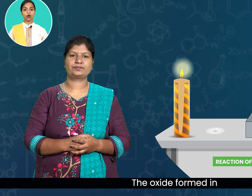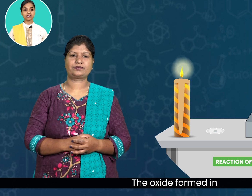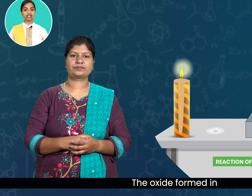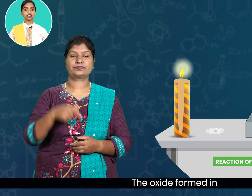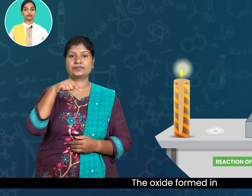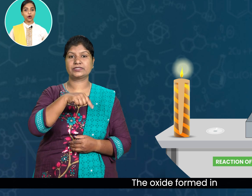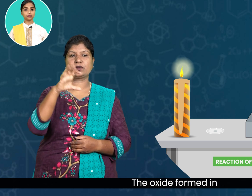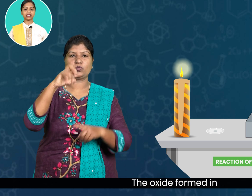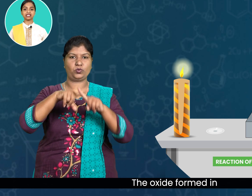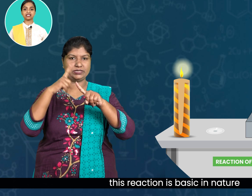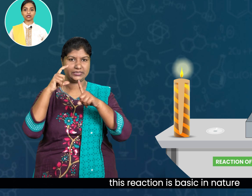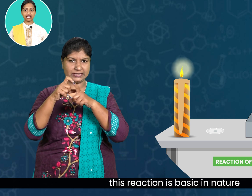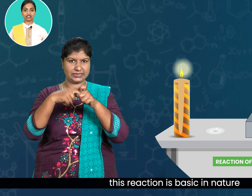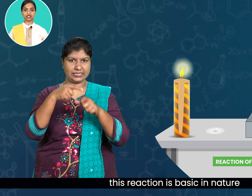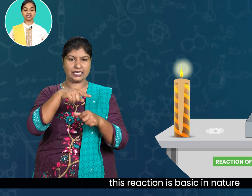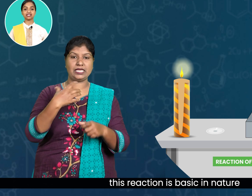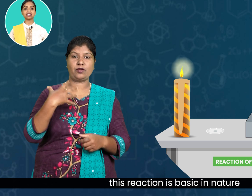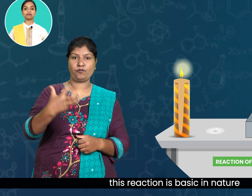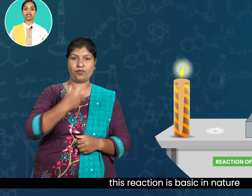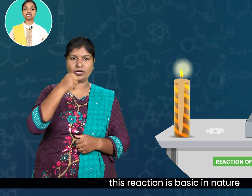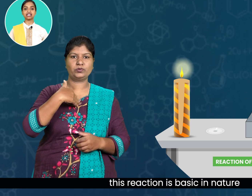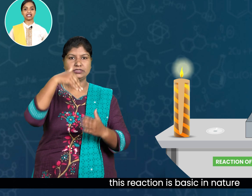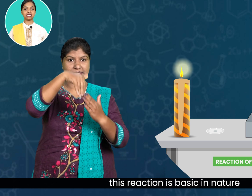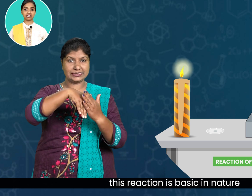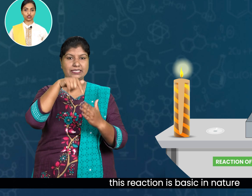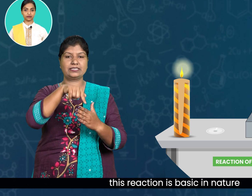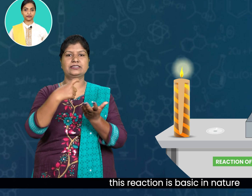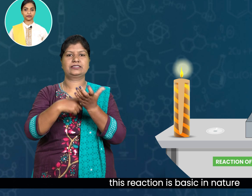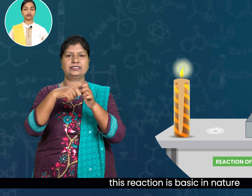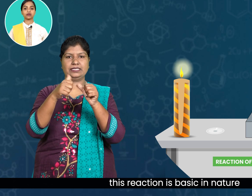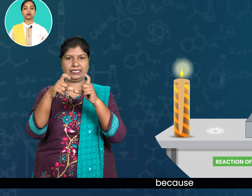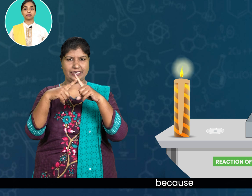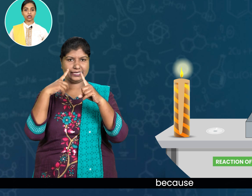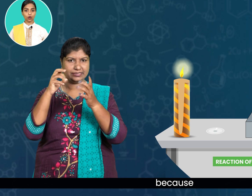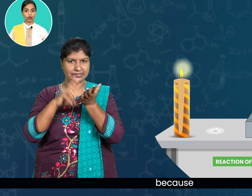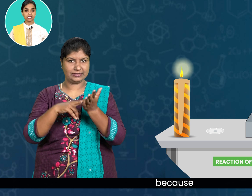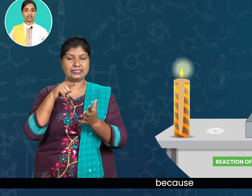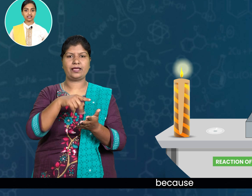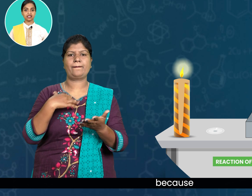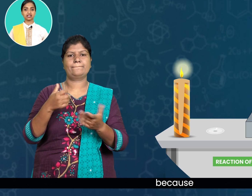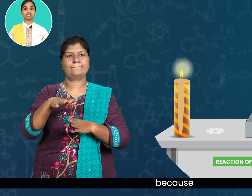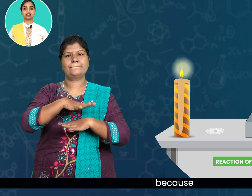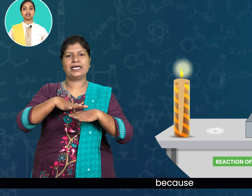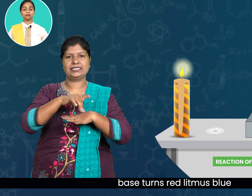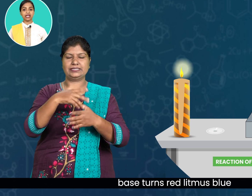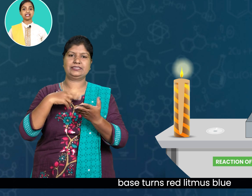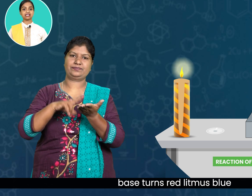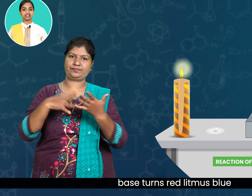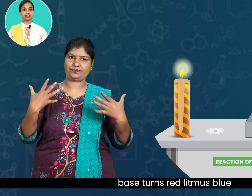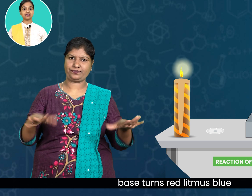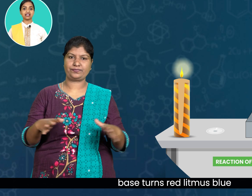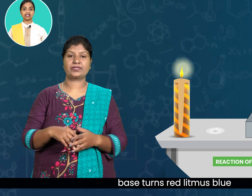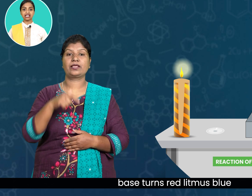The oxide formed in this reaction is basic in nature because